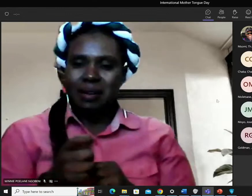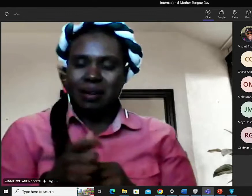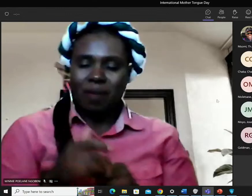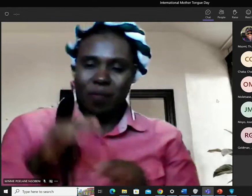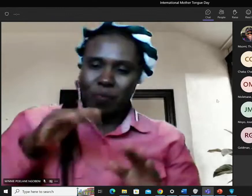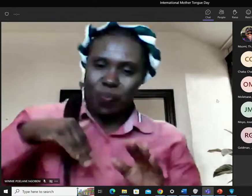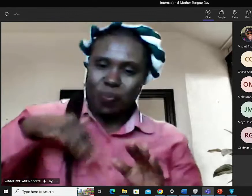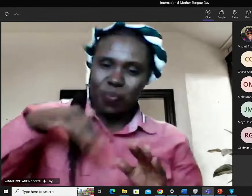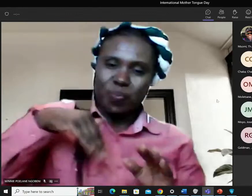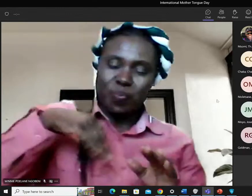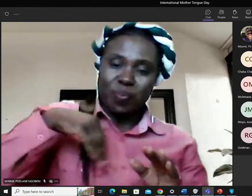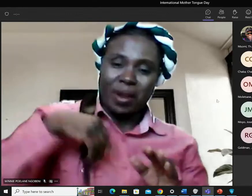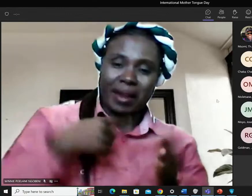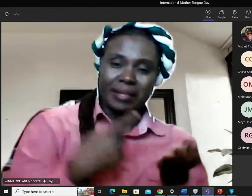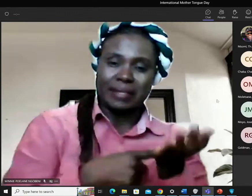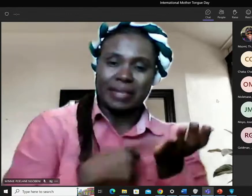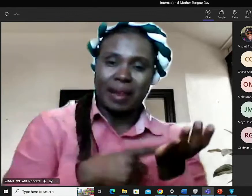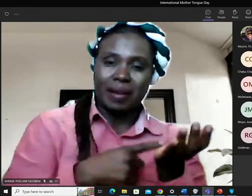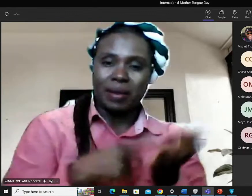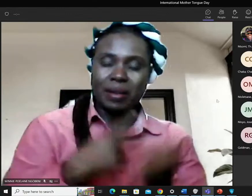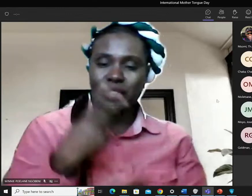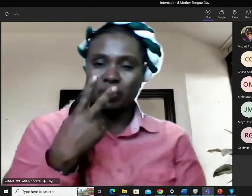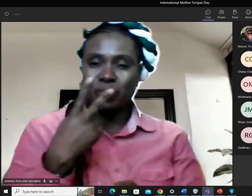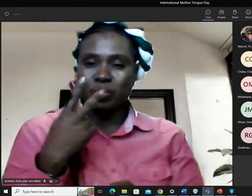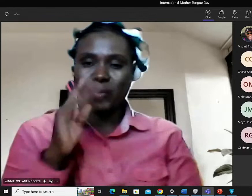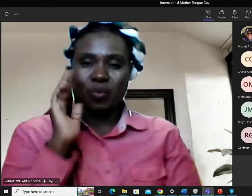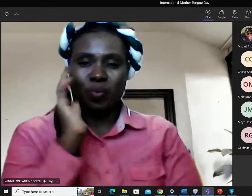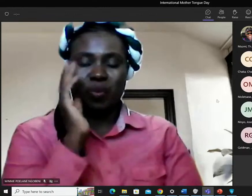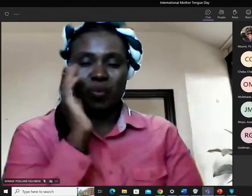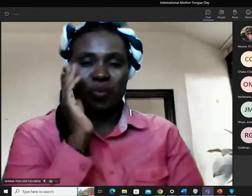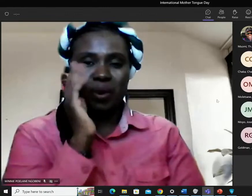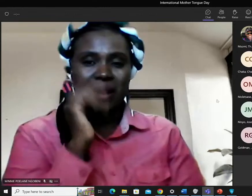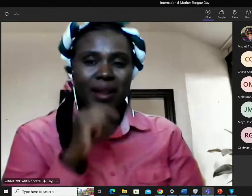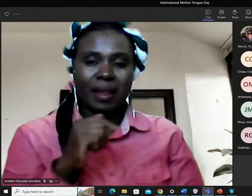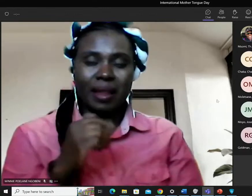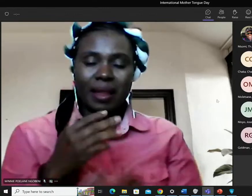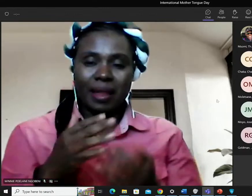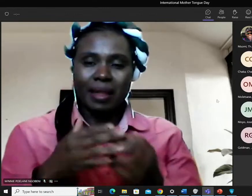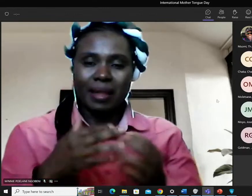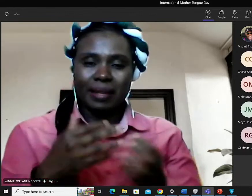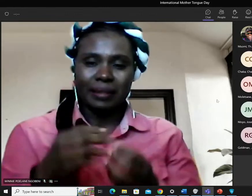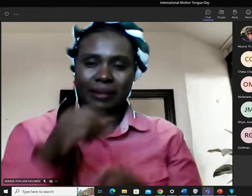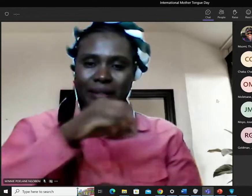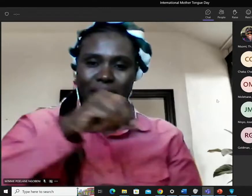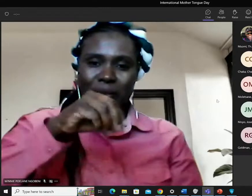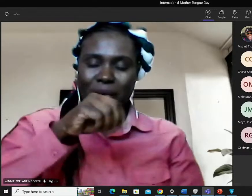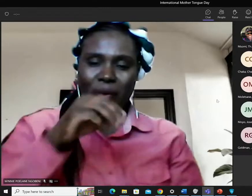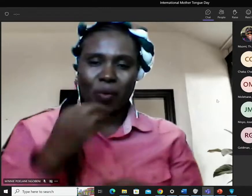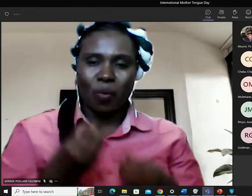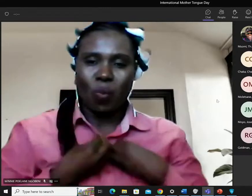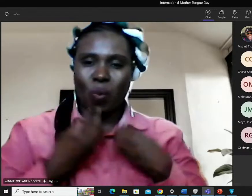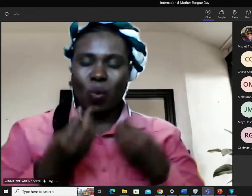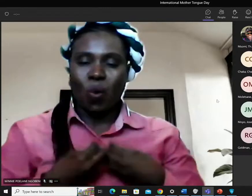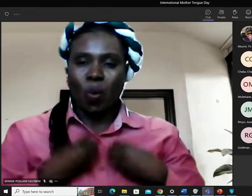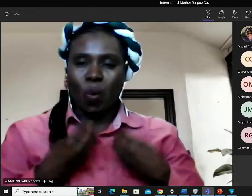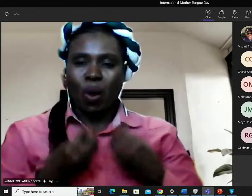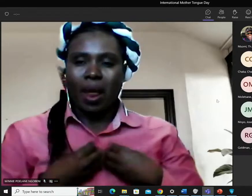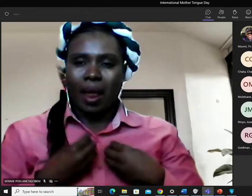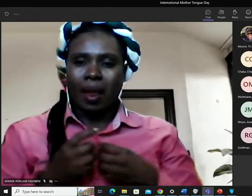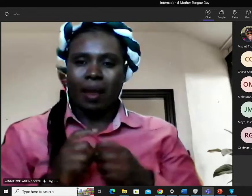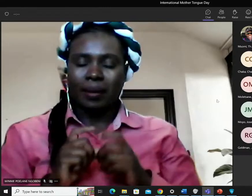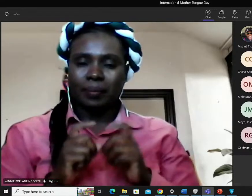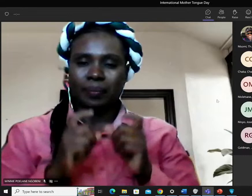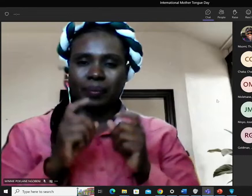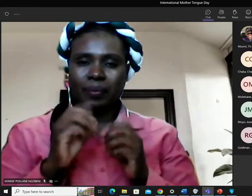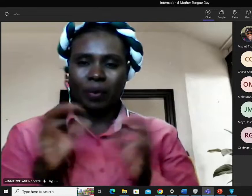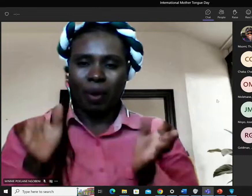time. We are just left with 2 speakers and some spices in the poem. So it's just 2 speakers and we are wrapping